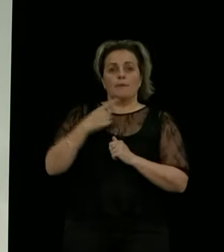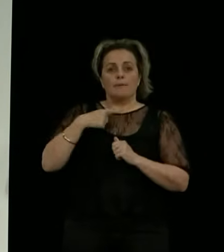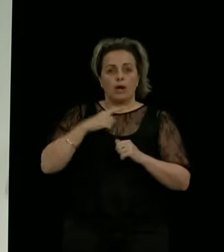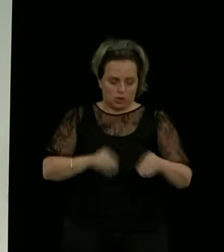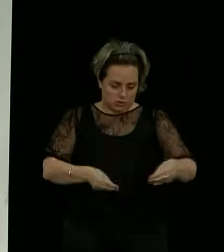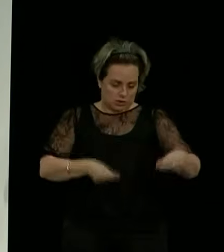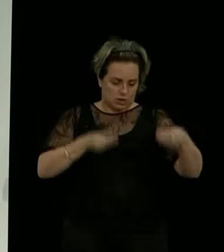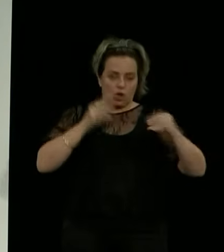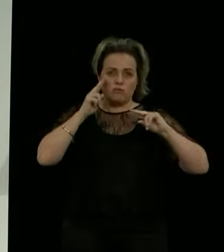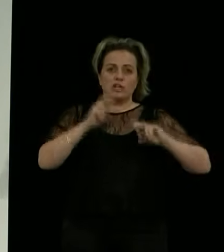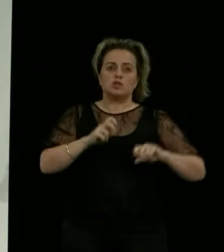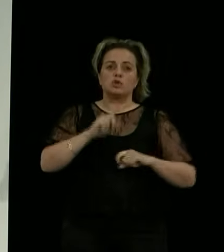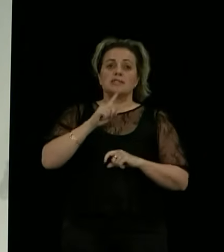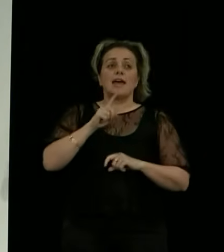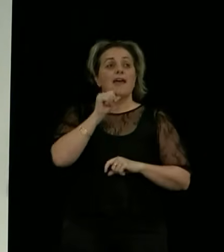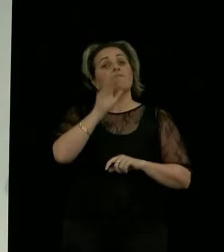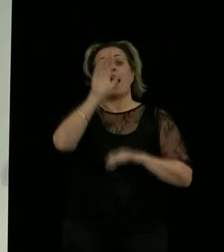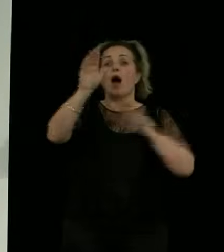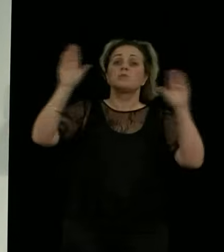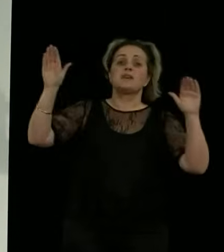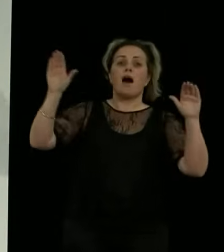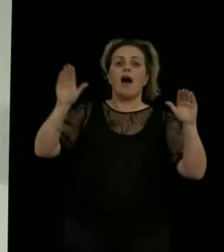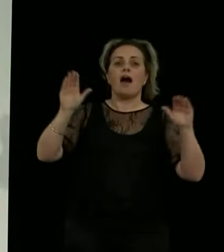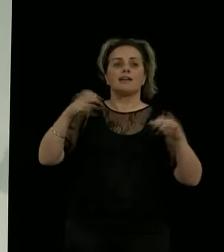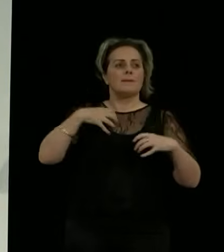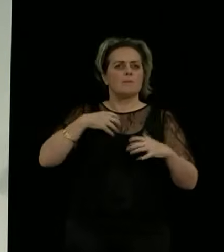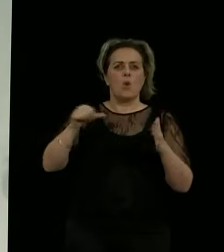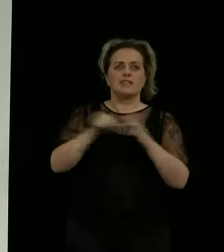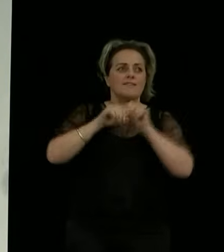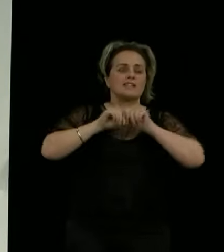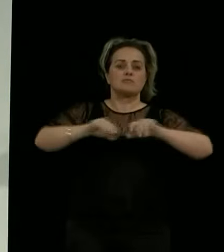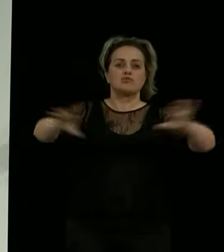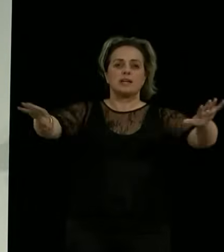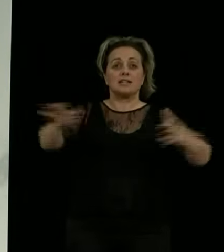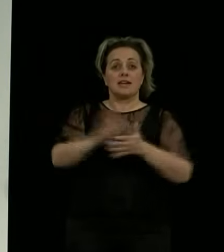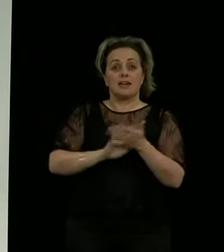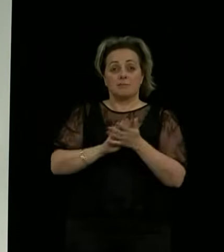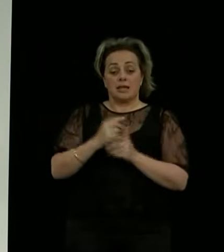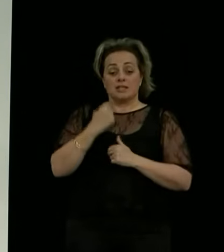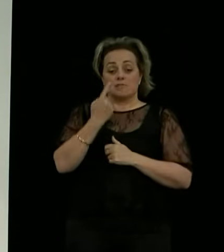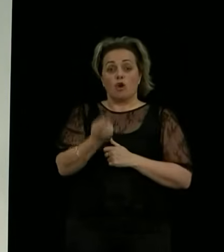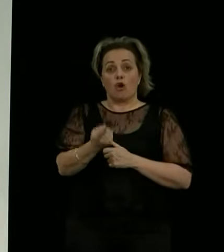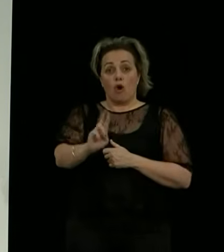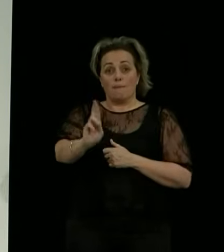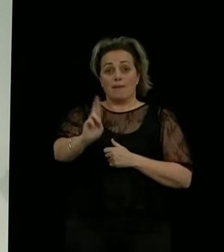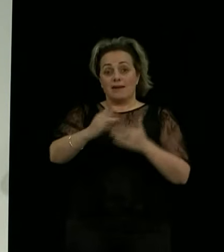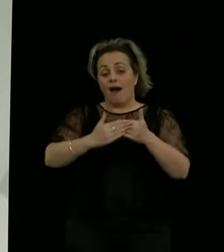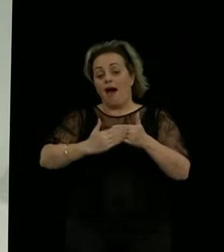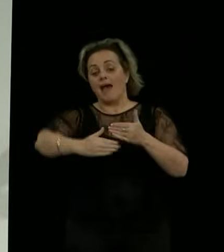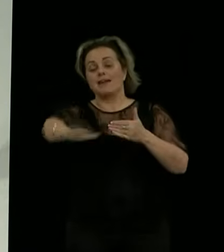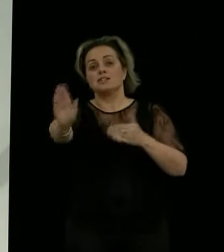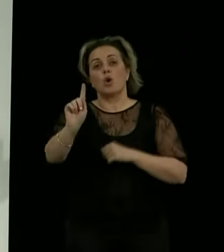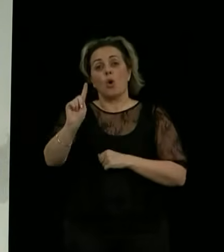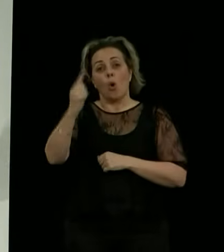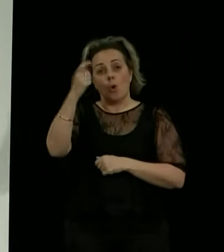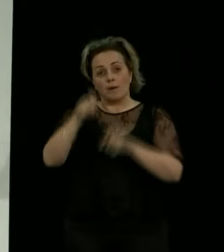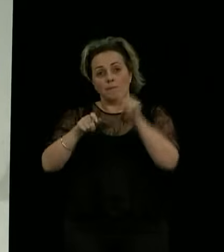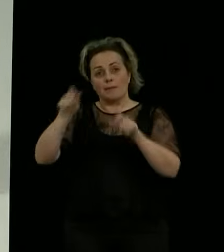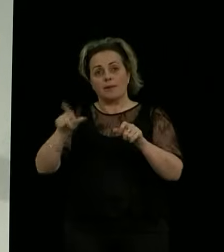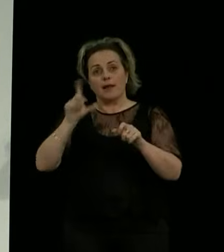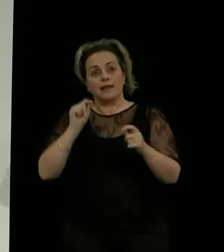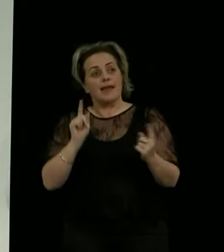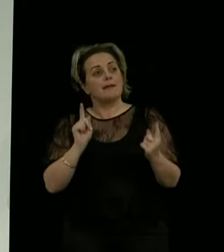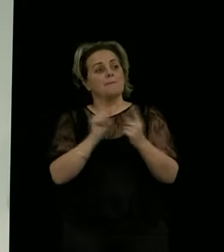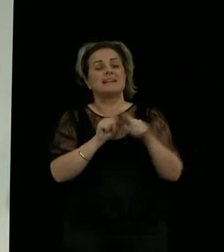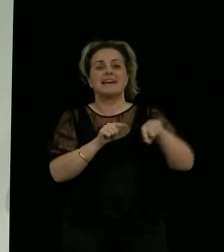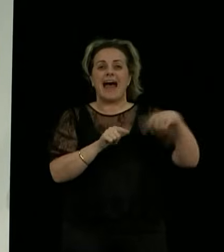to spread outdoors. So from midnight Tuesday, Aucklanders will be able to meet another household outside with a